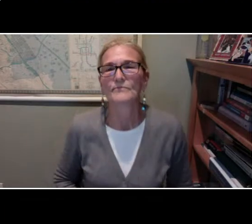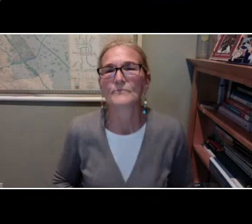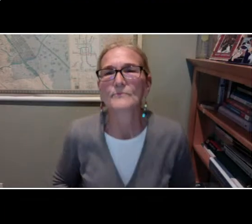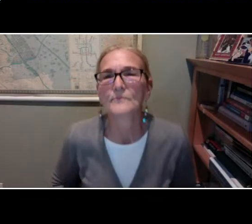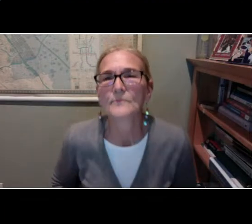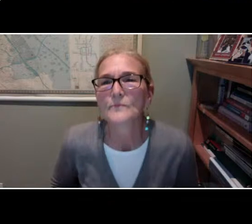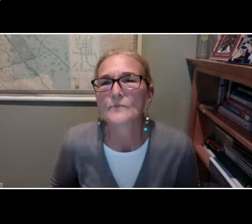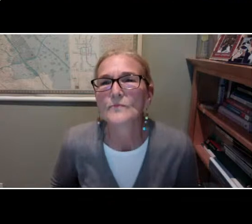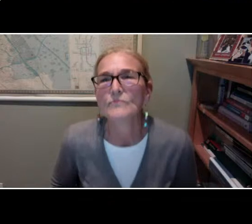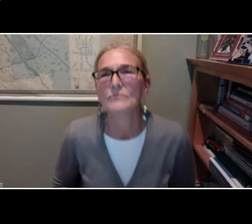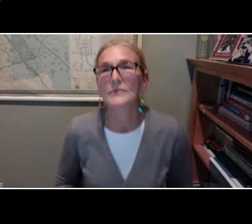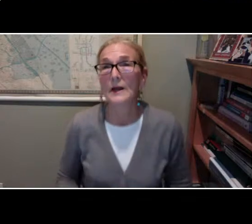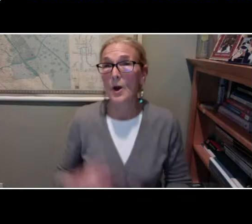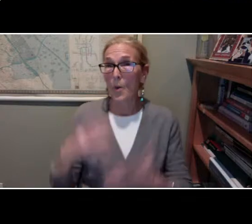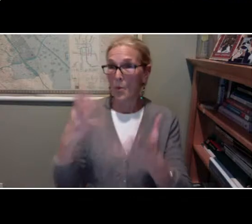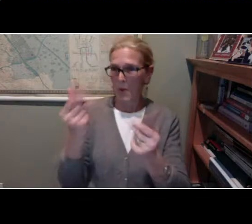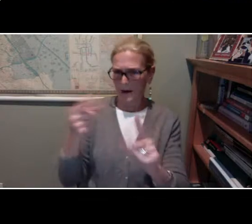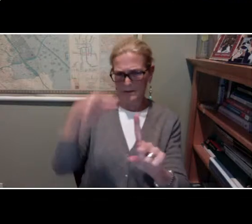language deprivation.